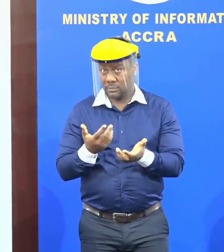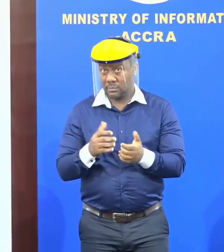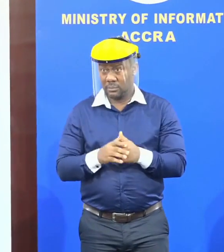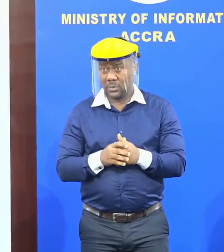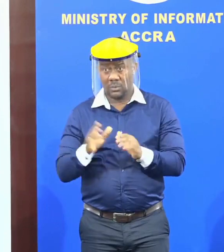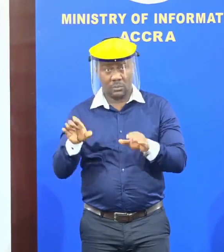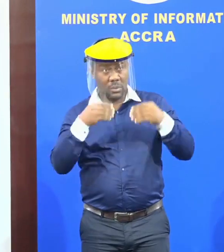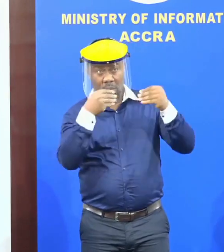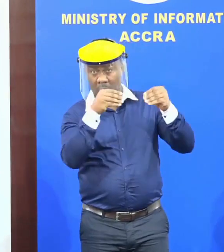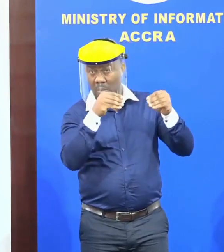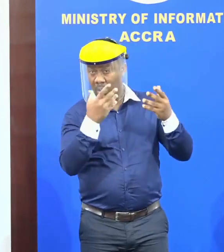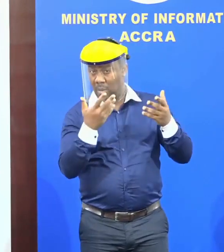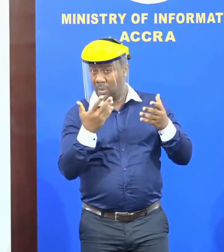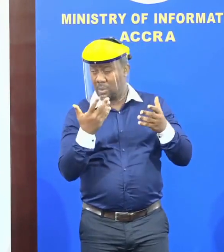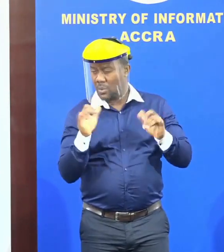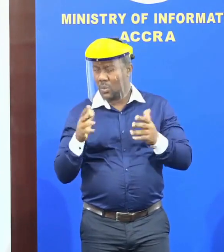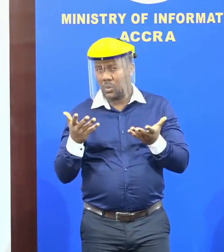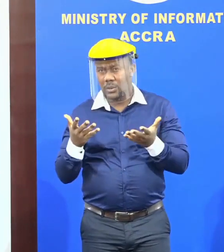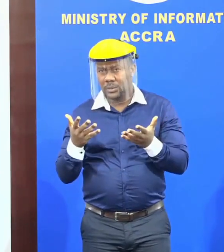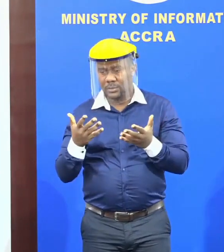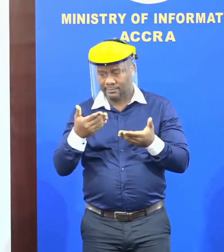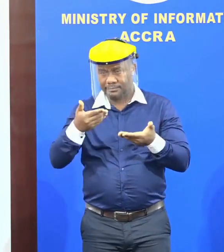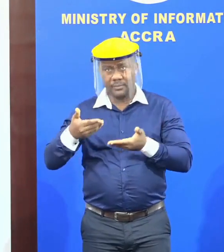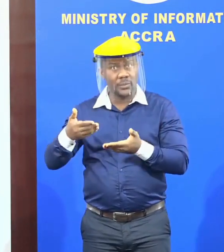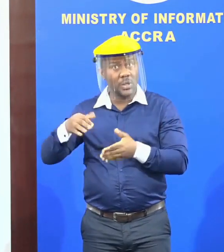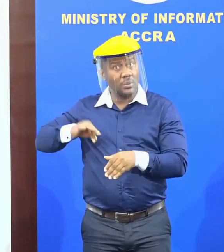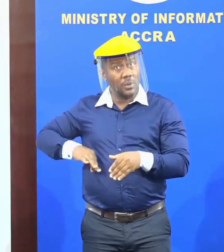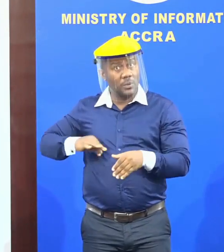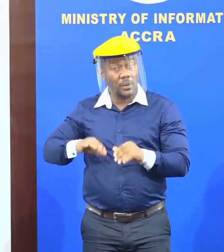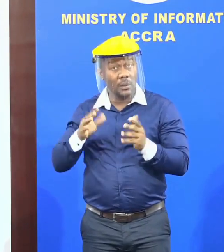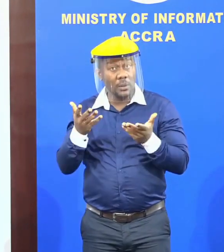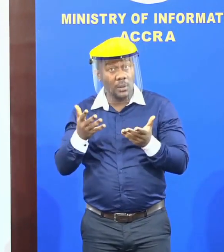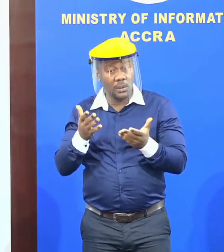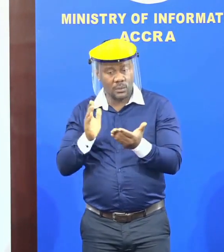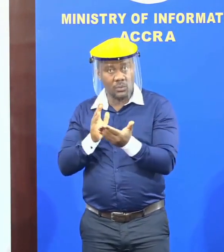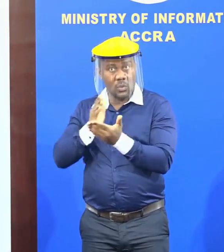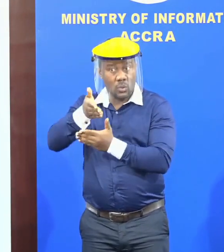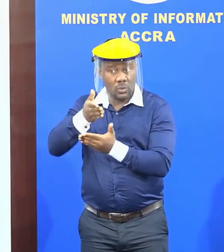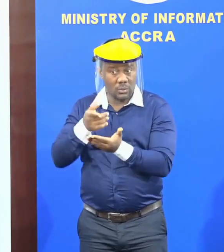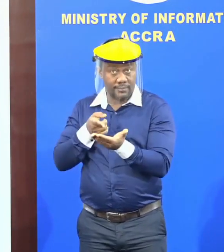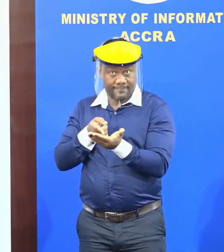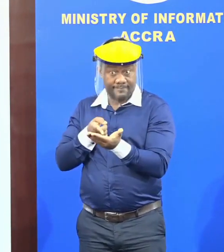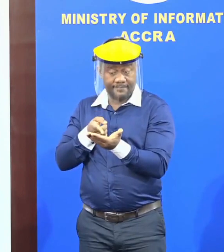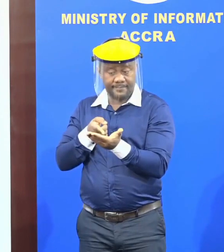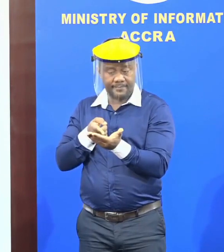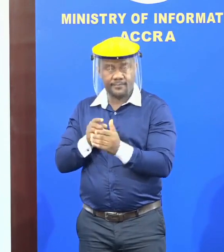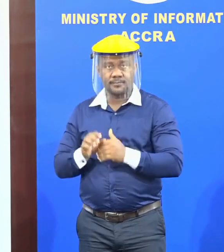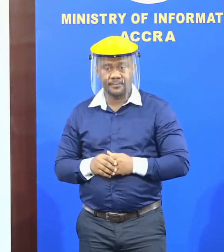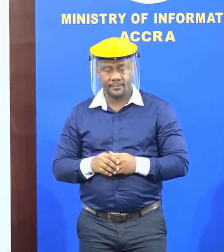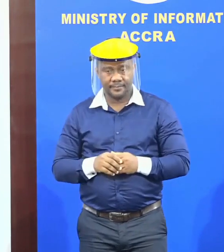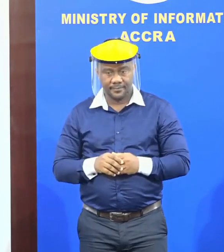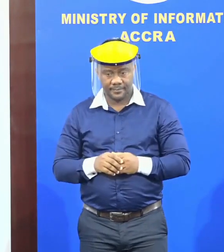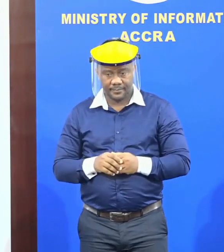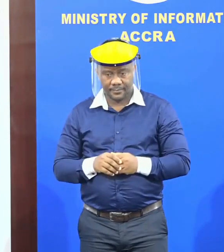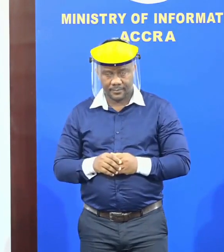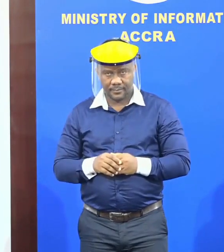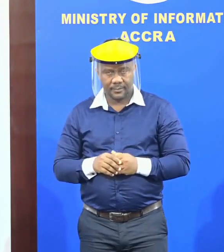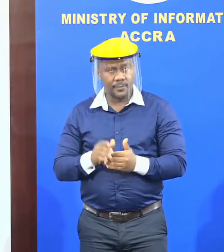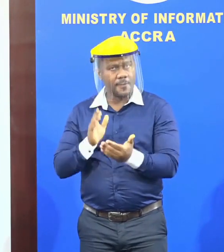Quamanoni. Nicasia pa, them fast what they bring you pay woman, you know, a cuckoo. Now, cuckoo no say, Yeswa